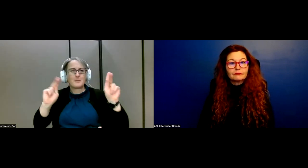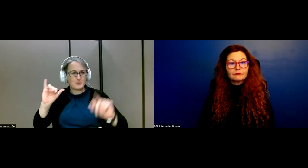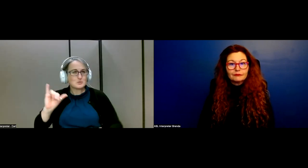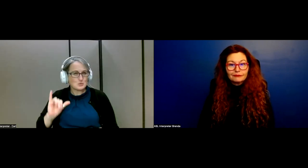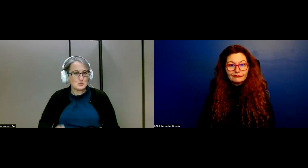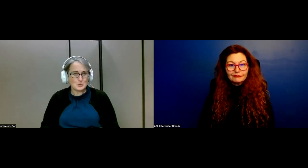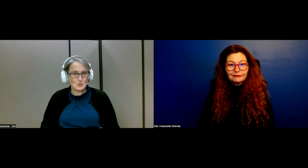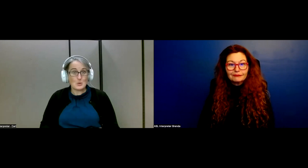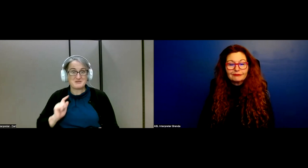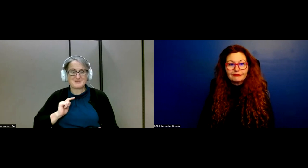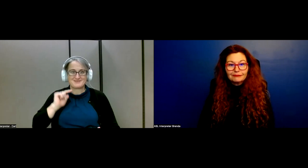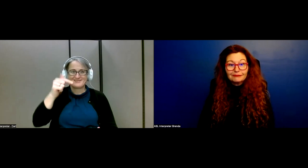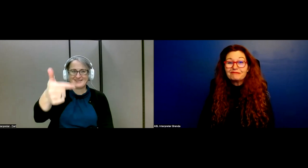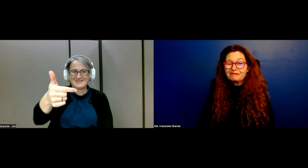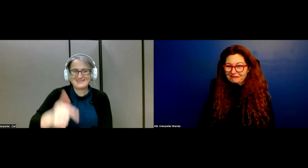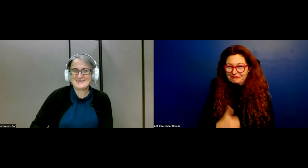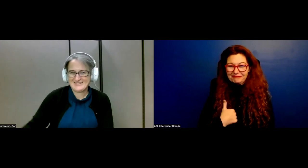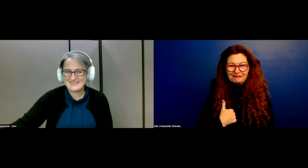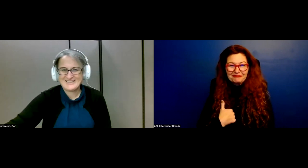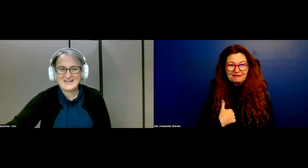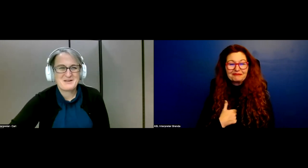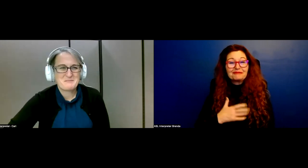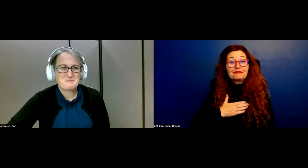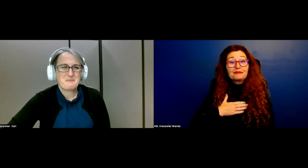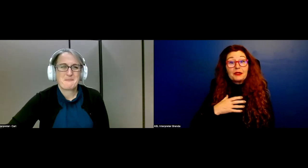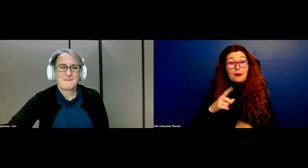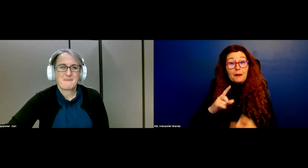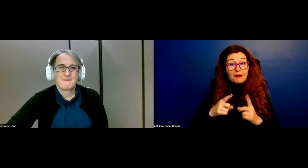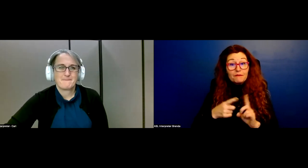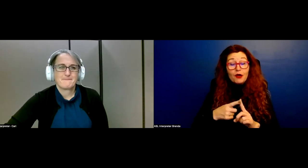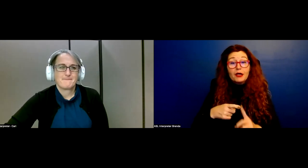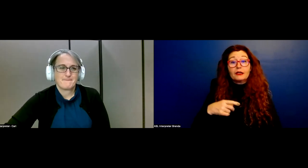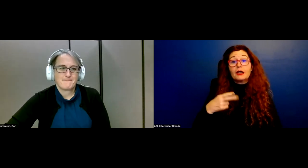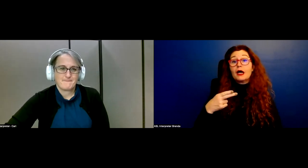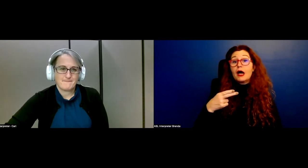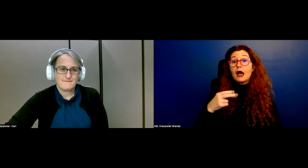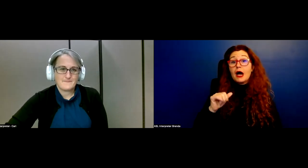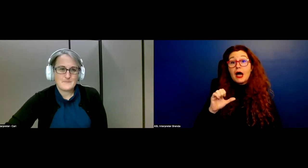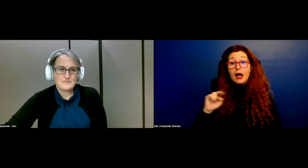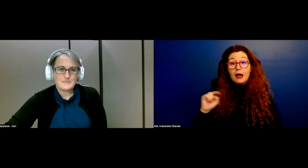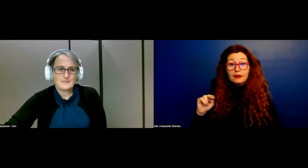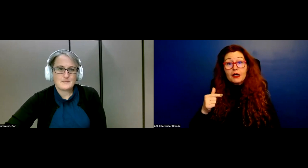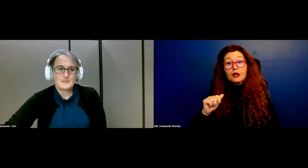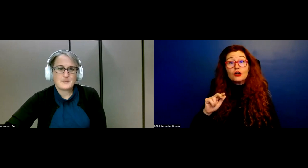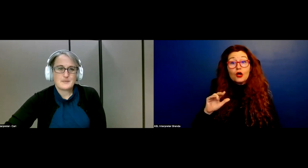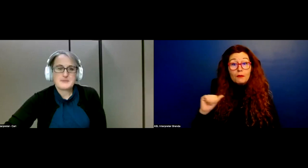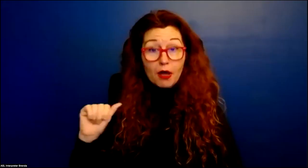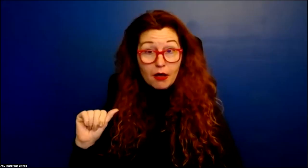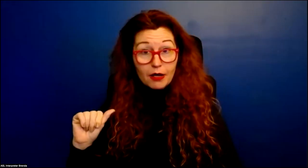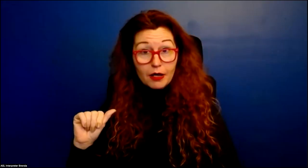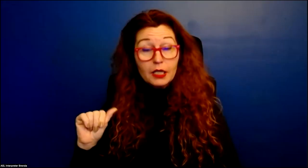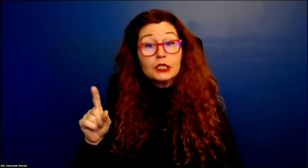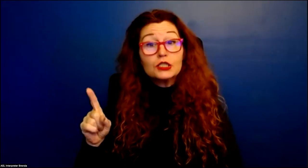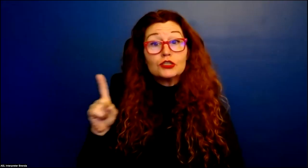Haben Gurma, who some of you may have heard of, she has a book called Haben or Haben, depending how you pronounce it. She is